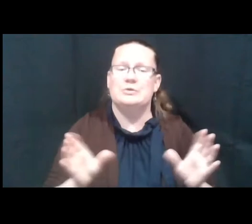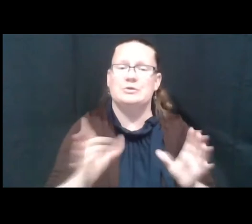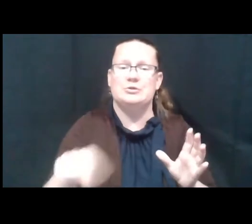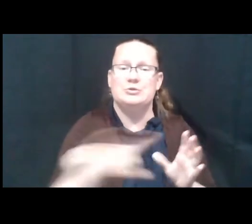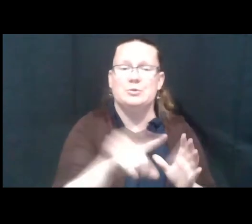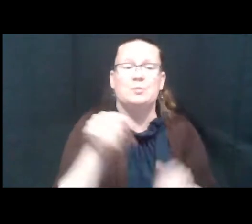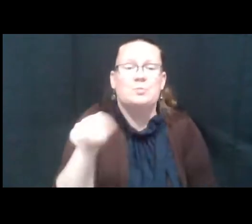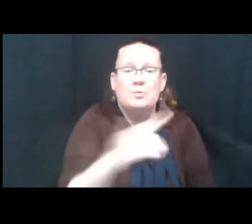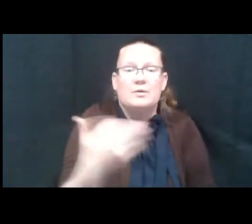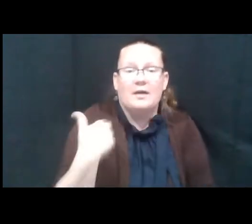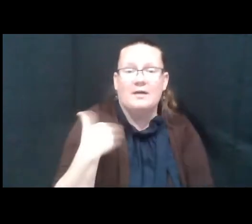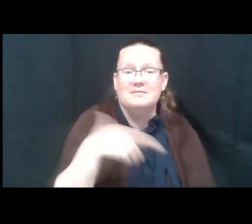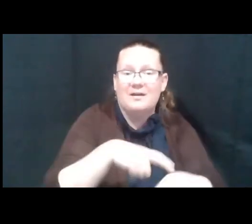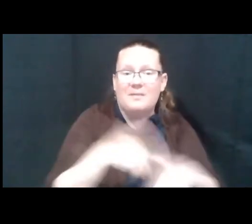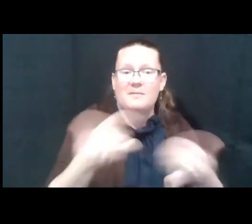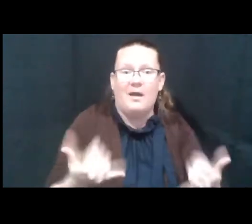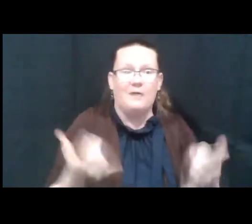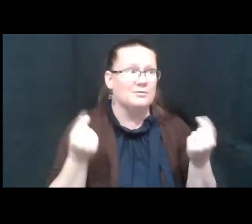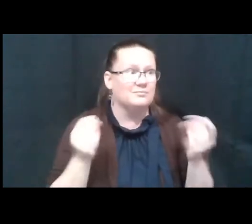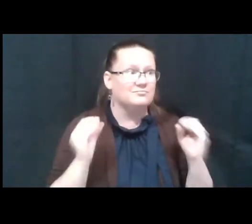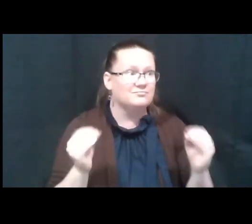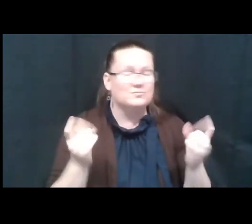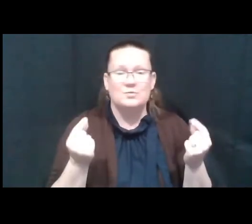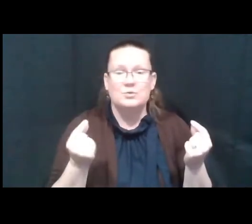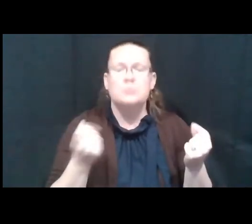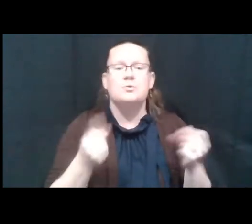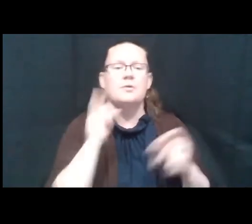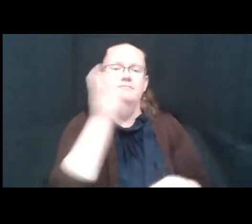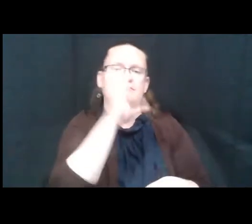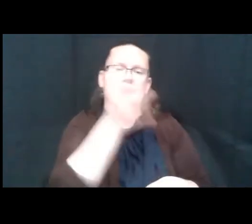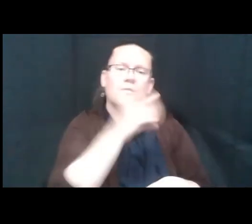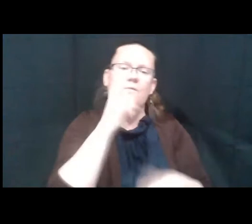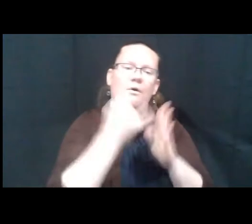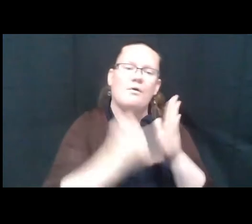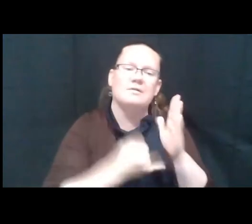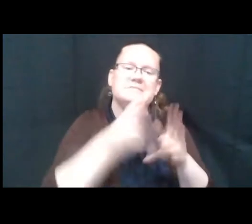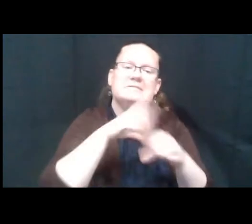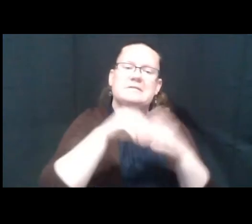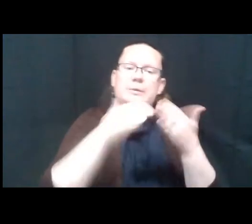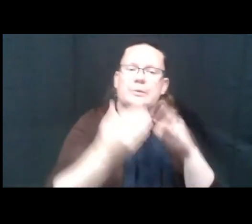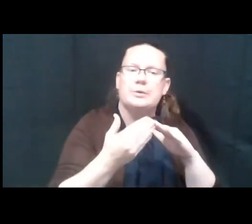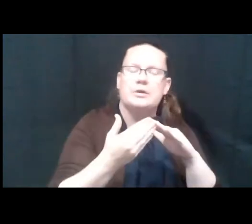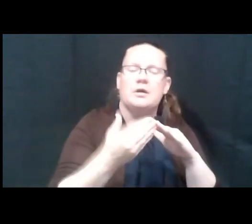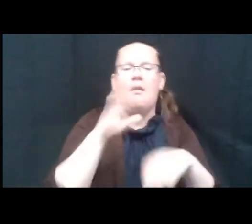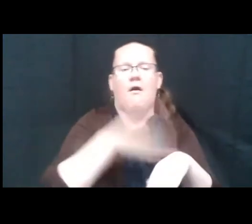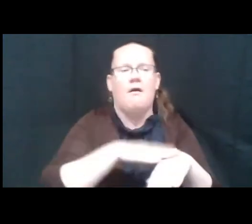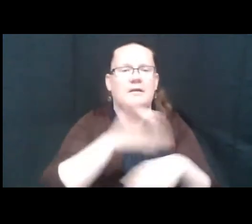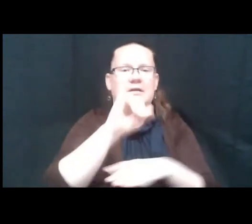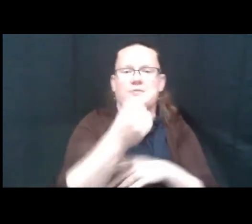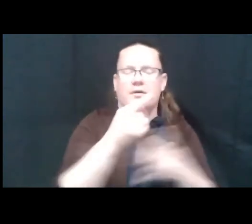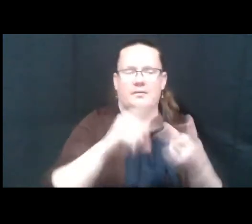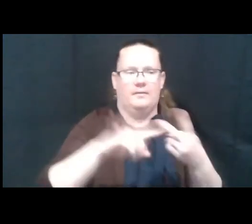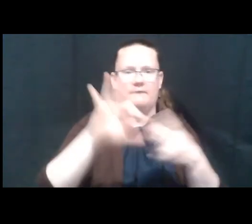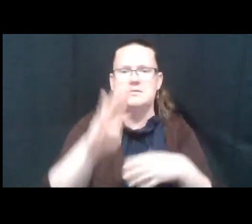go and explore. Look up artists in our community on social media, on Instagram, on Facebook. Begin to follow